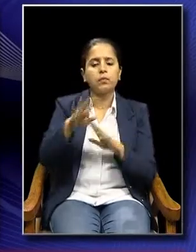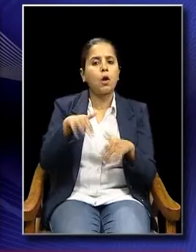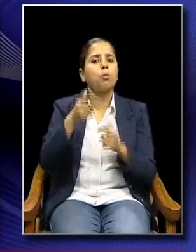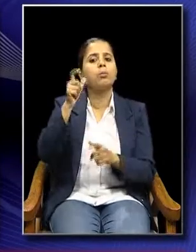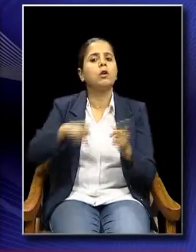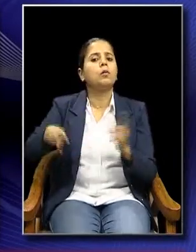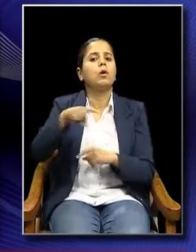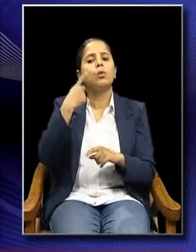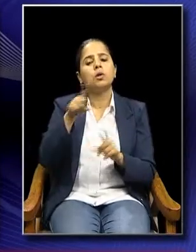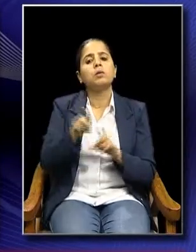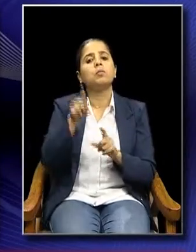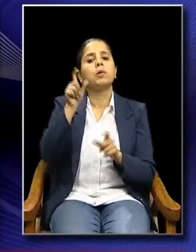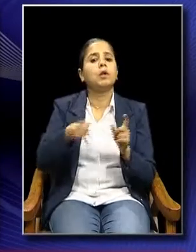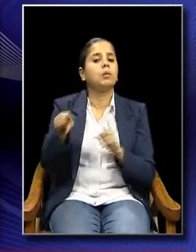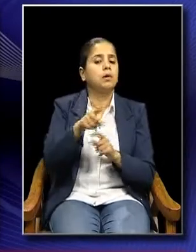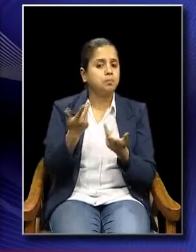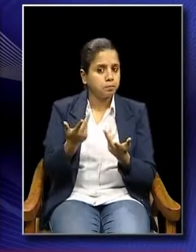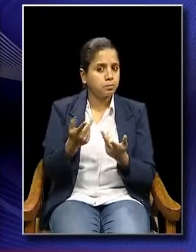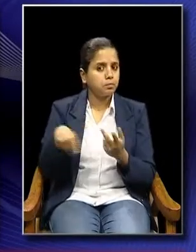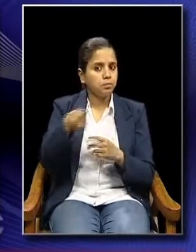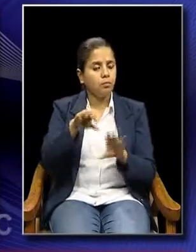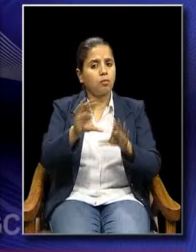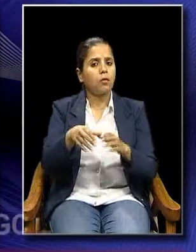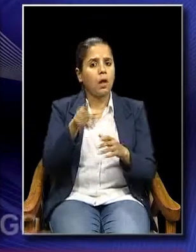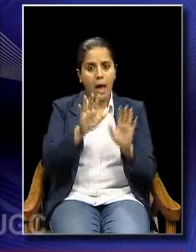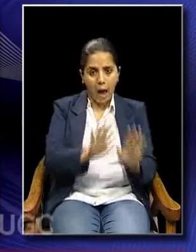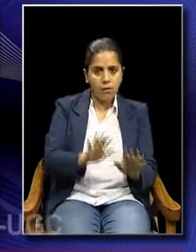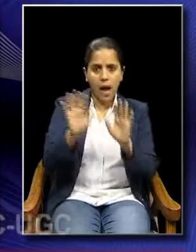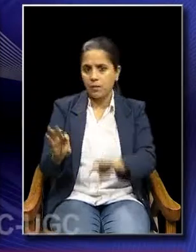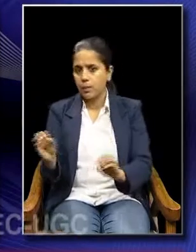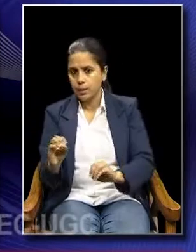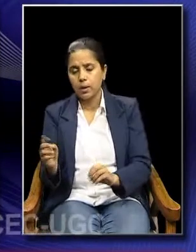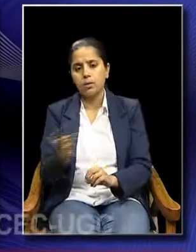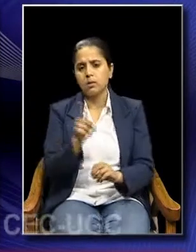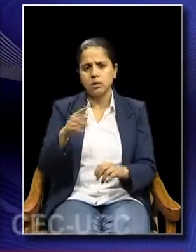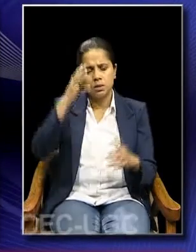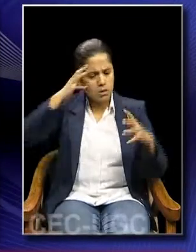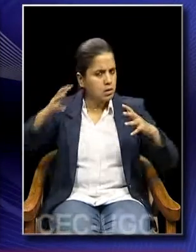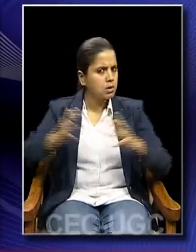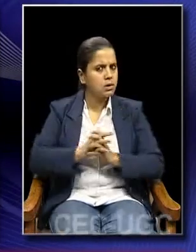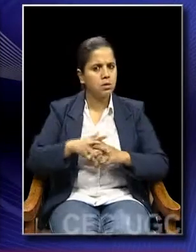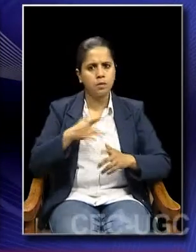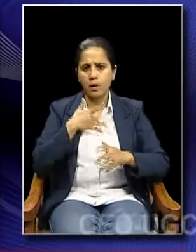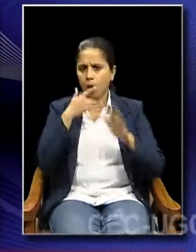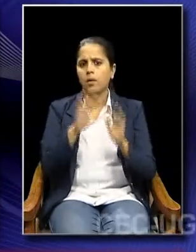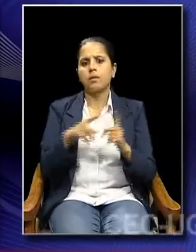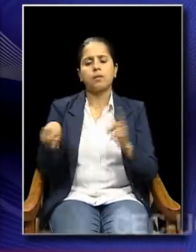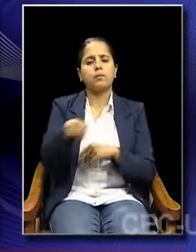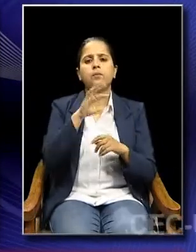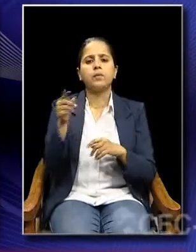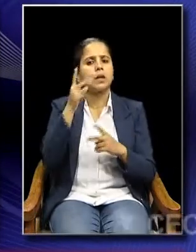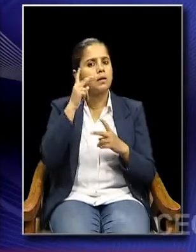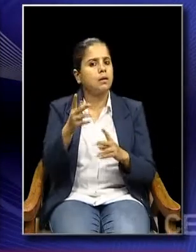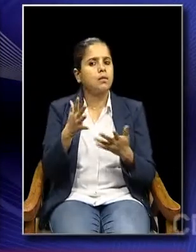those who are in the category of have-nots, they had a lot of frustration from they were not able to